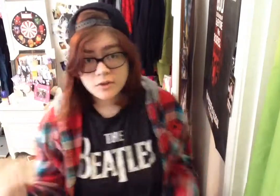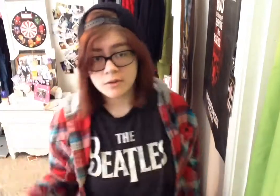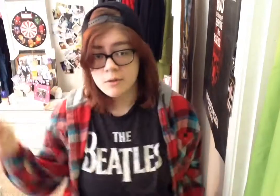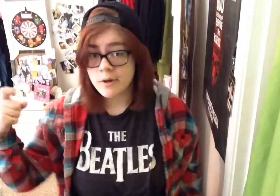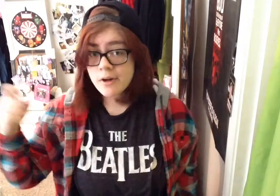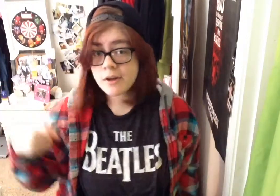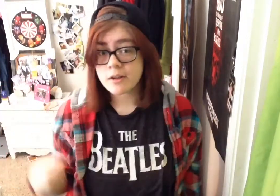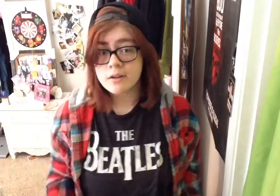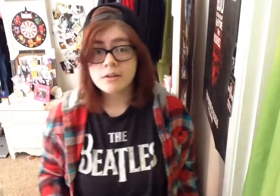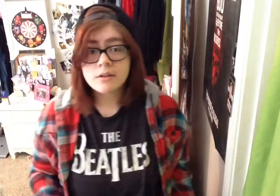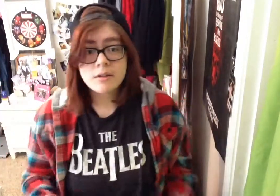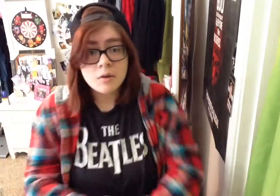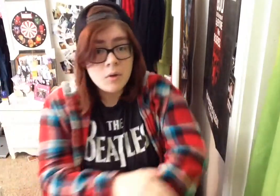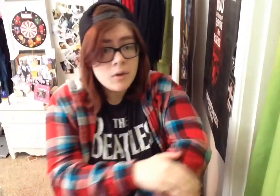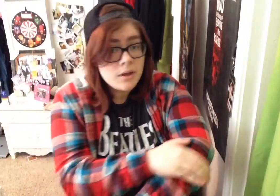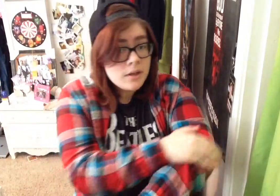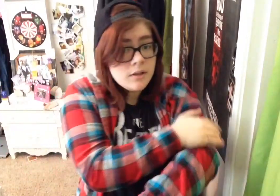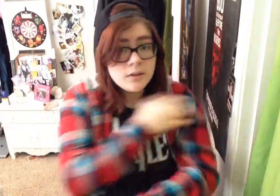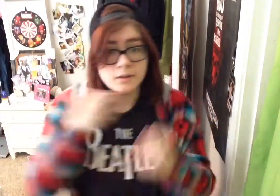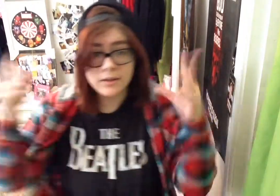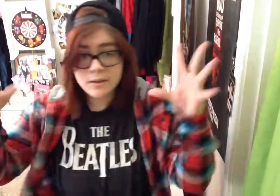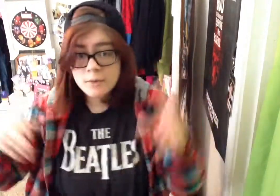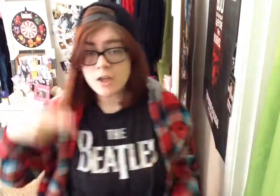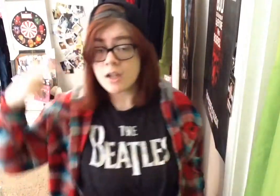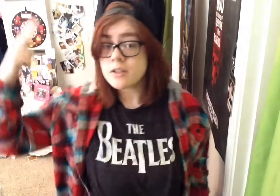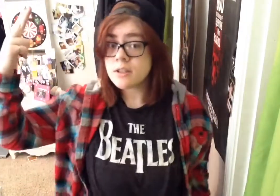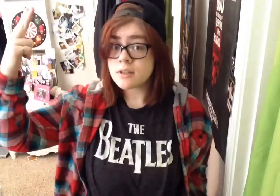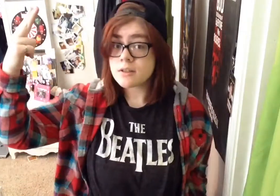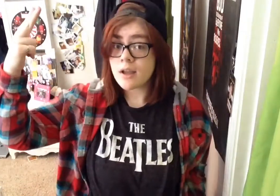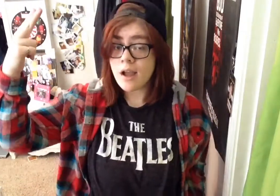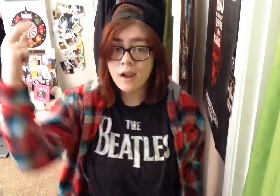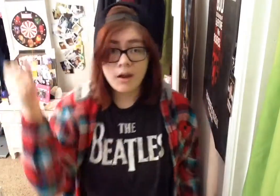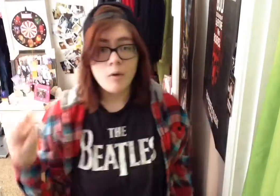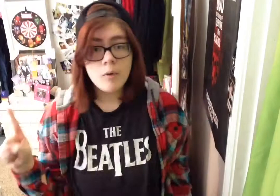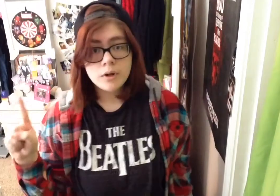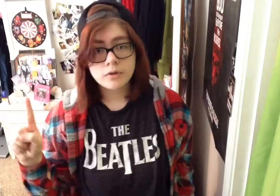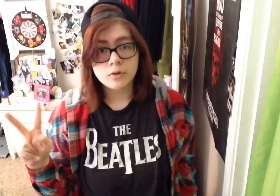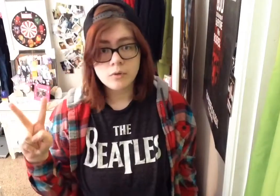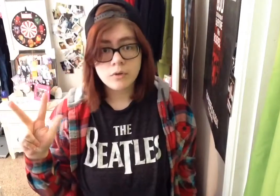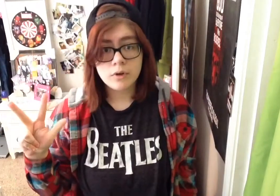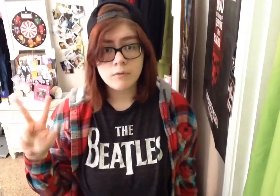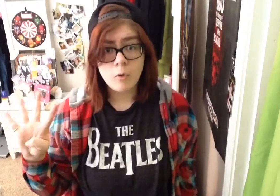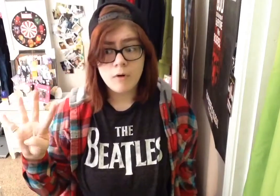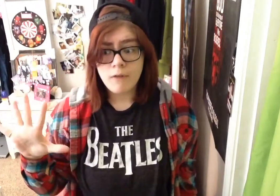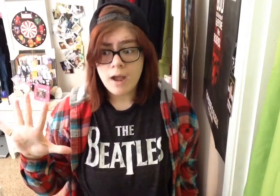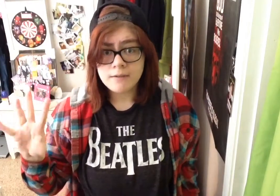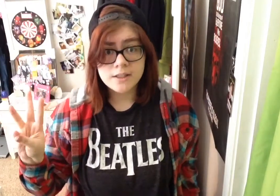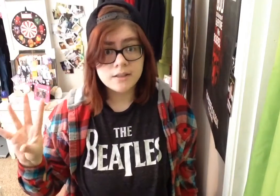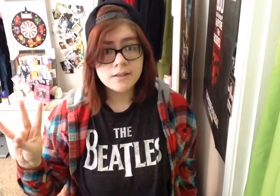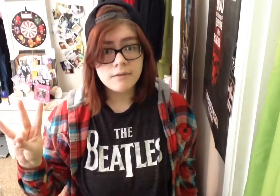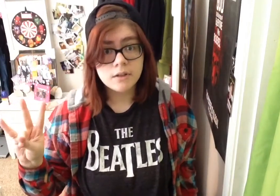you require. Then slowly and clearly aim your gun towards the sky. One, two, three, four, five, six, seven. right.